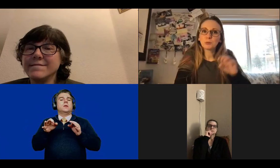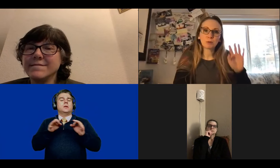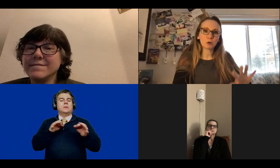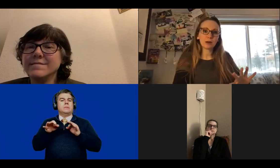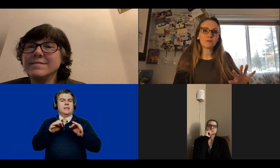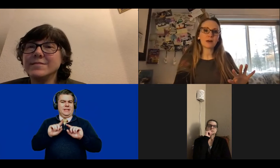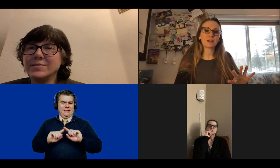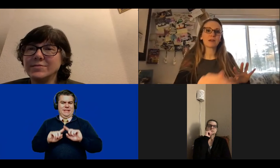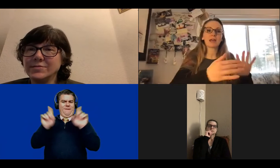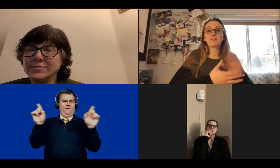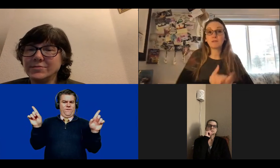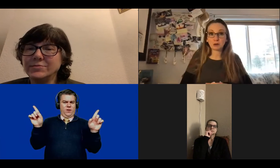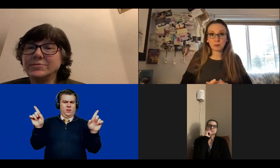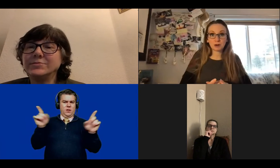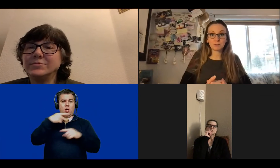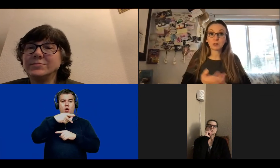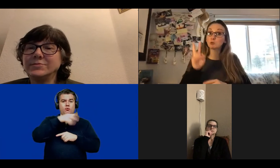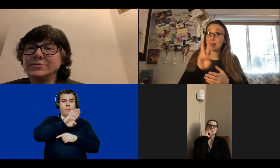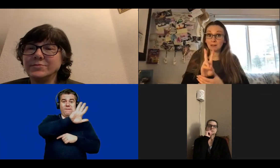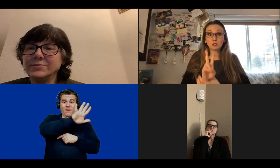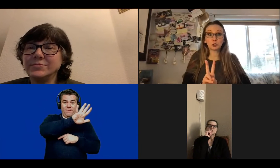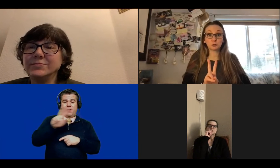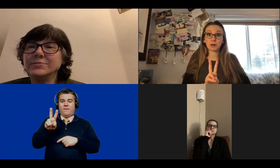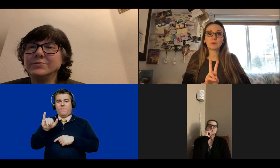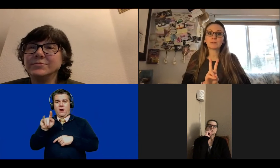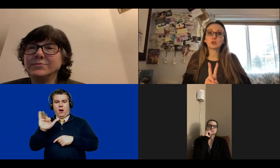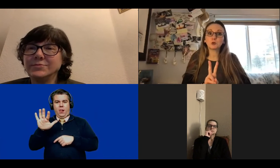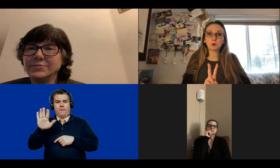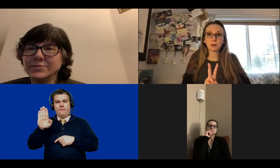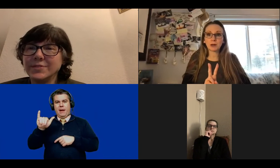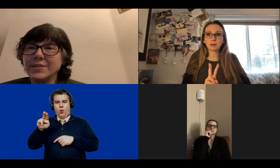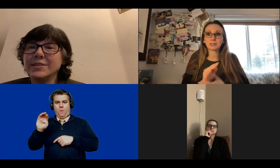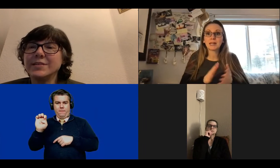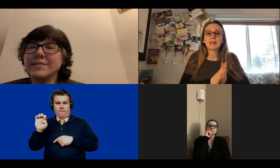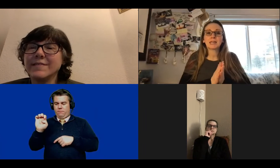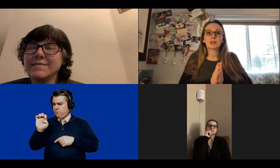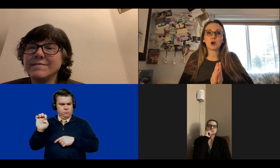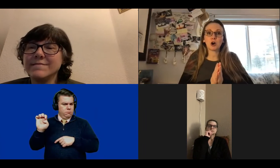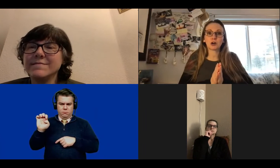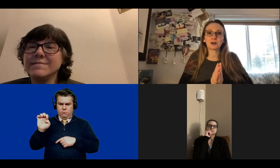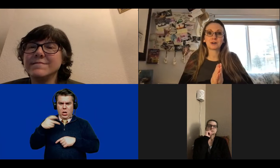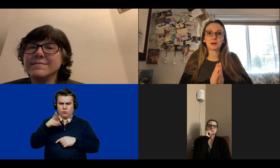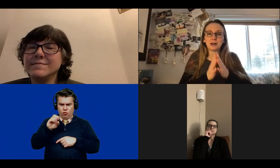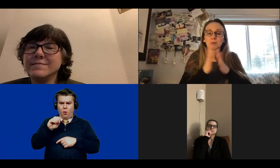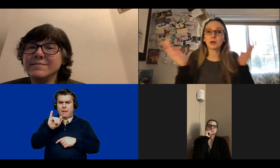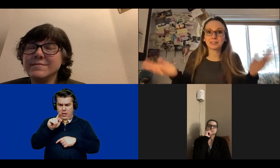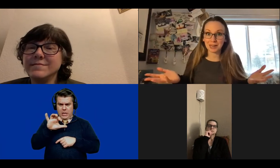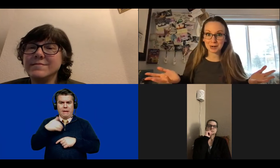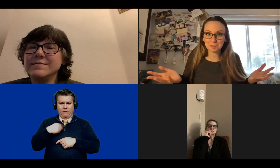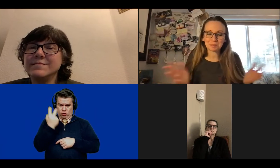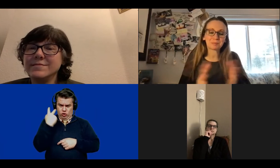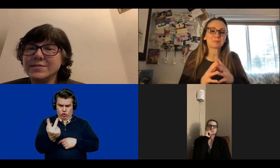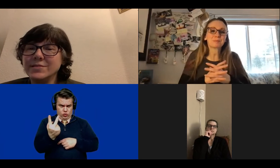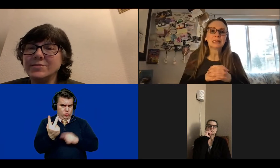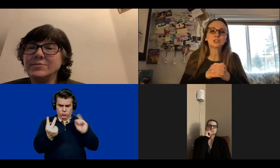difference between PROBIO5 and Vital Biome, because we have 2, right? We have 2 probiotics in our product